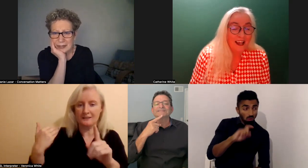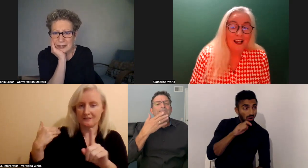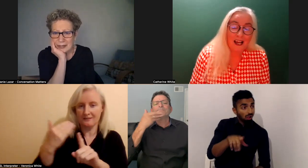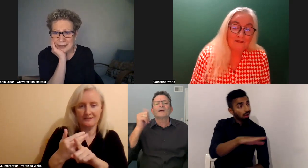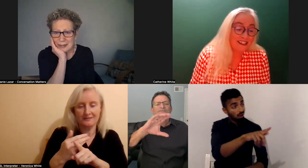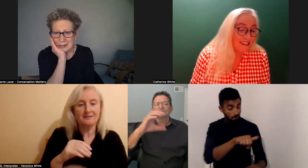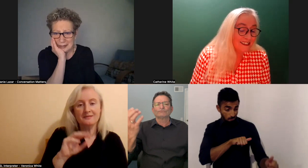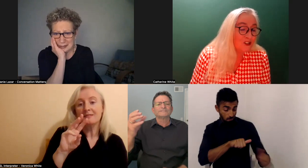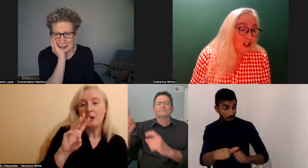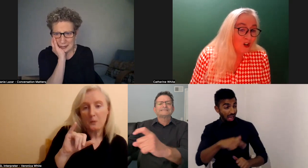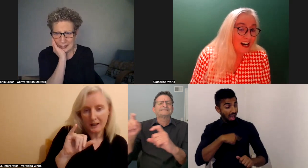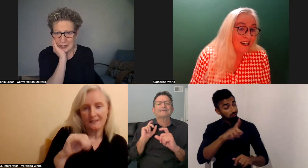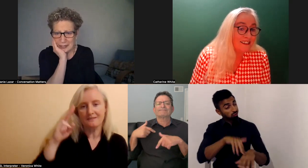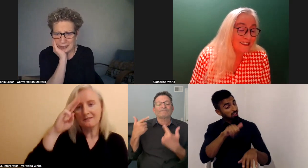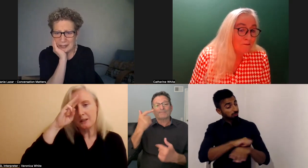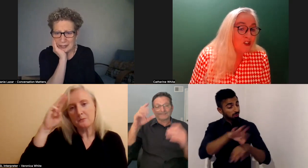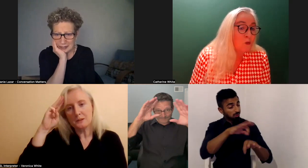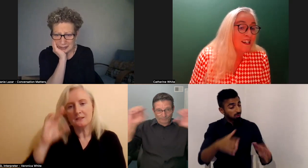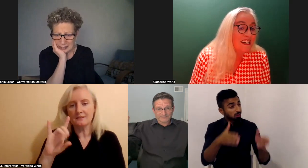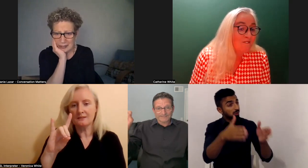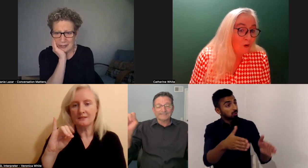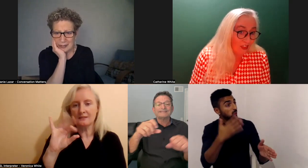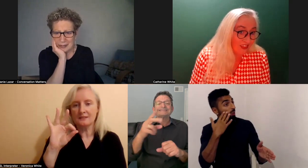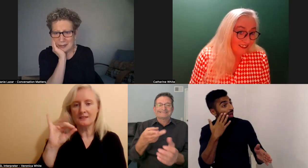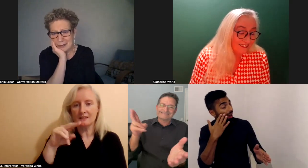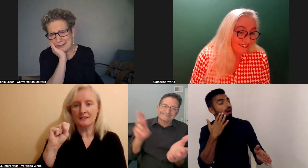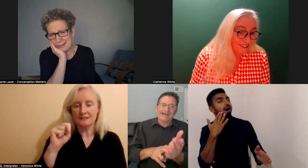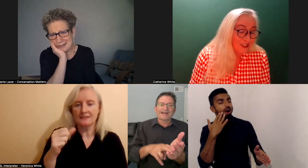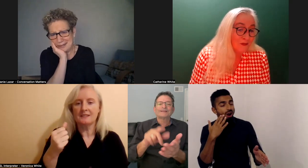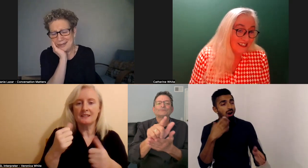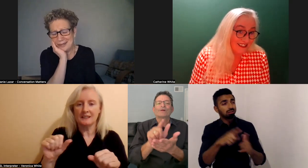Higgins signed it into law on December 24th,